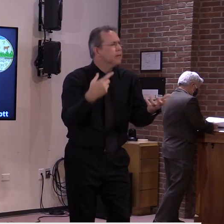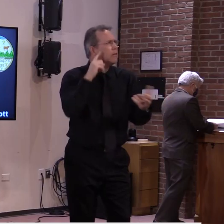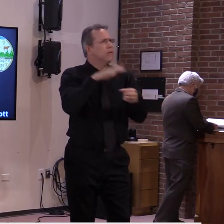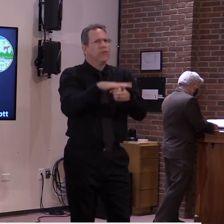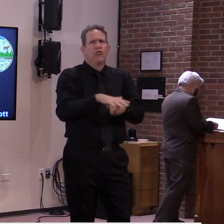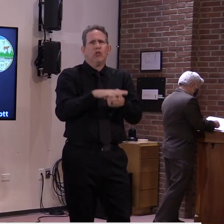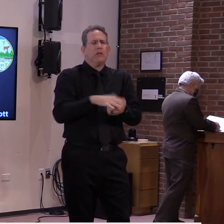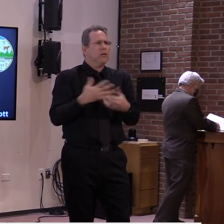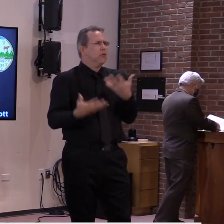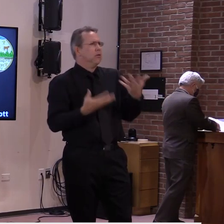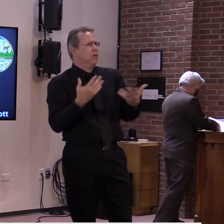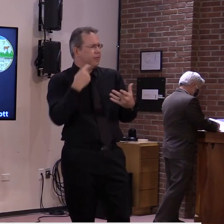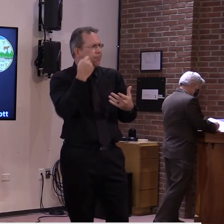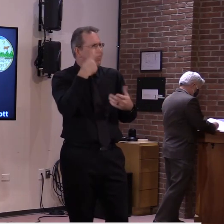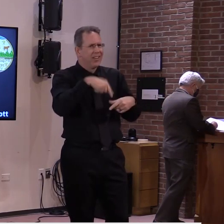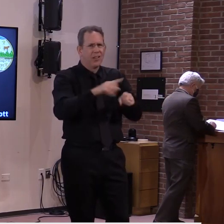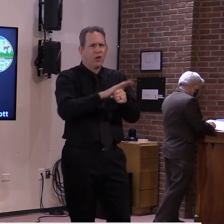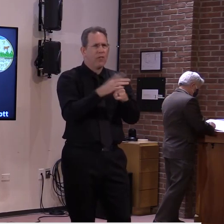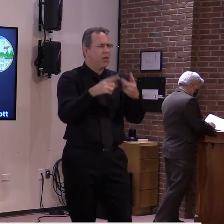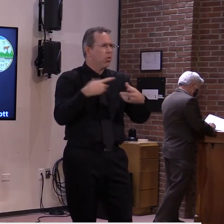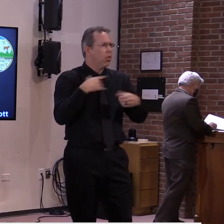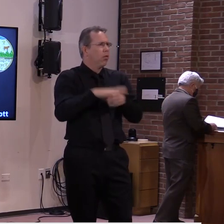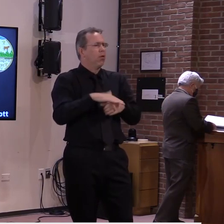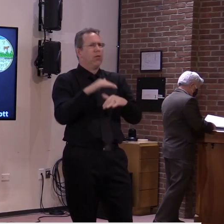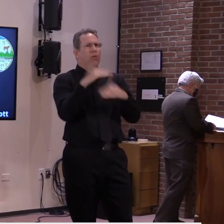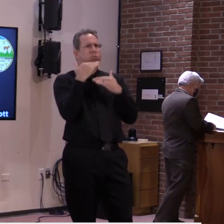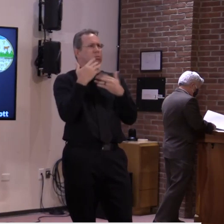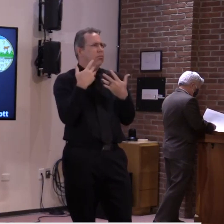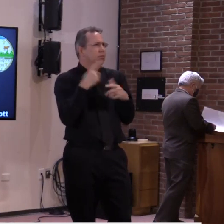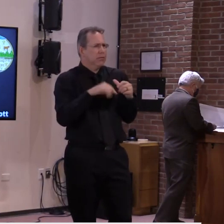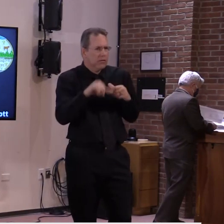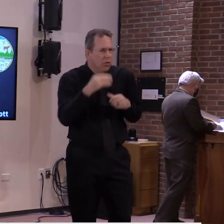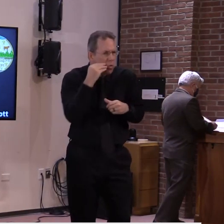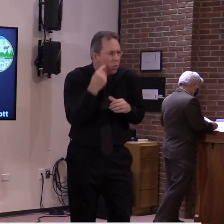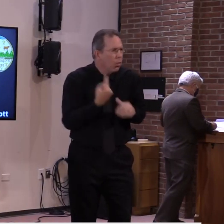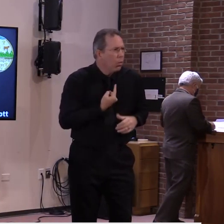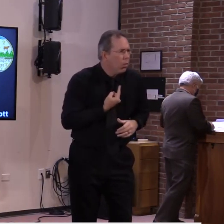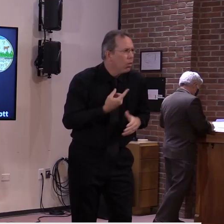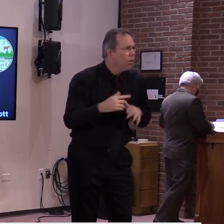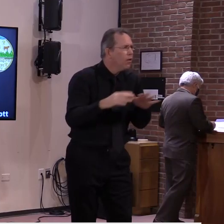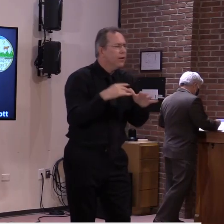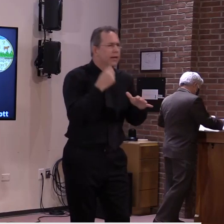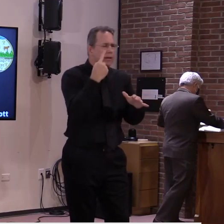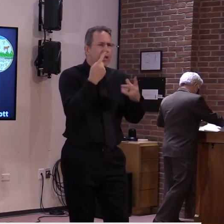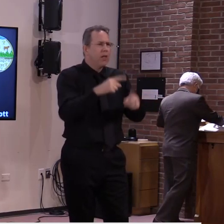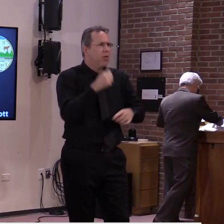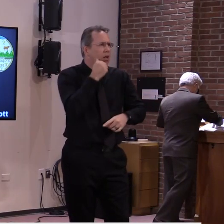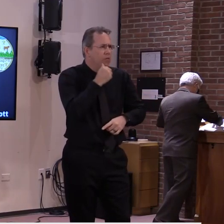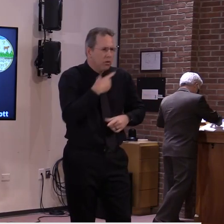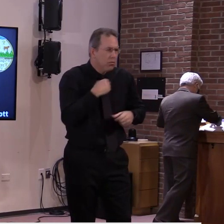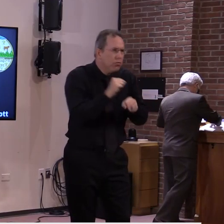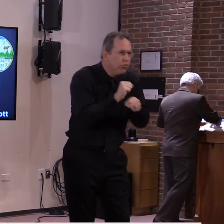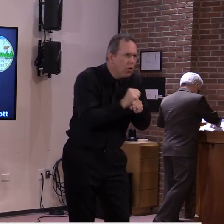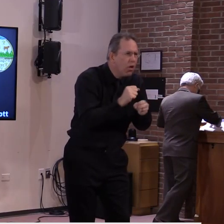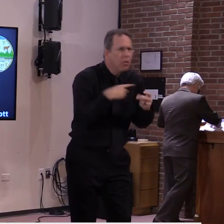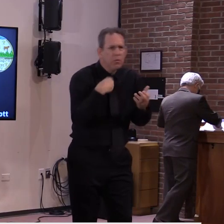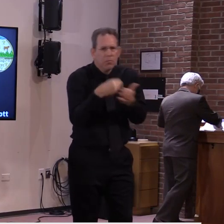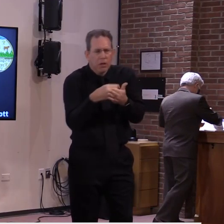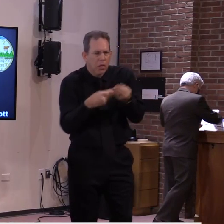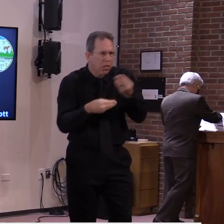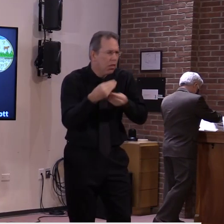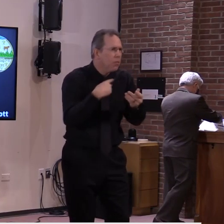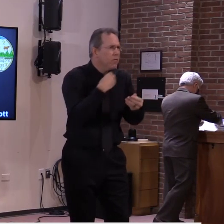to deal with, at least in my lifetime. And I see it each and every day. And it's much